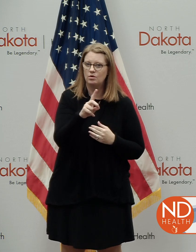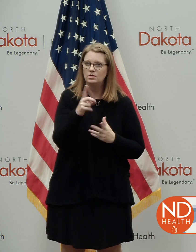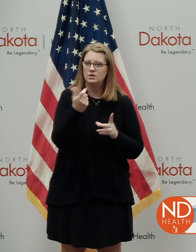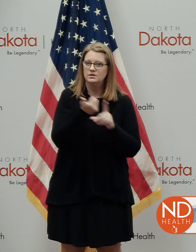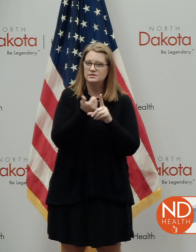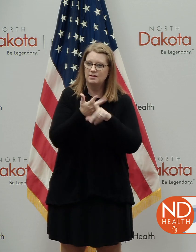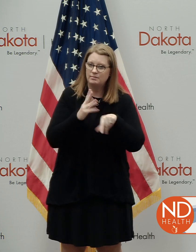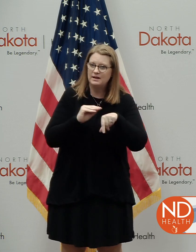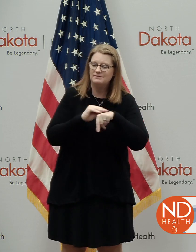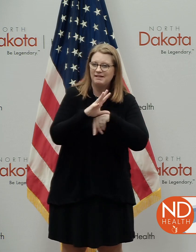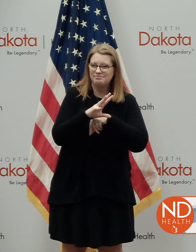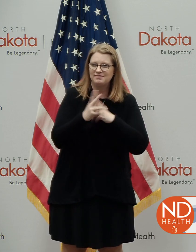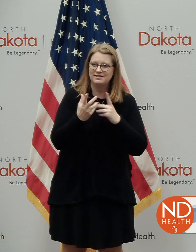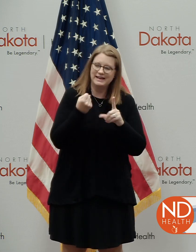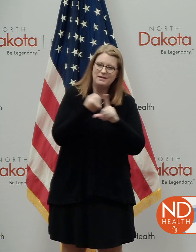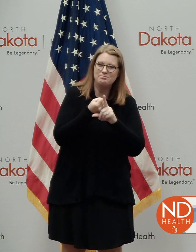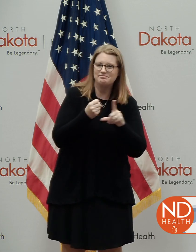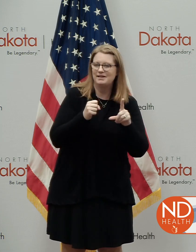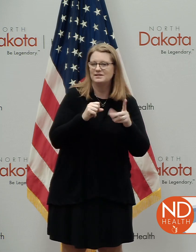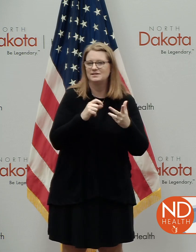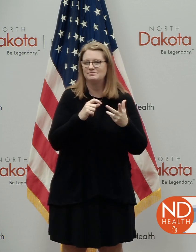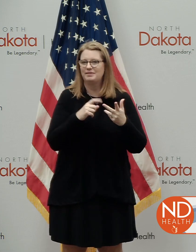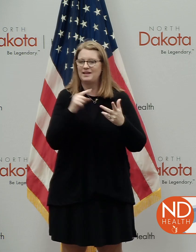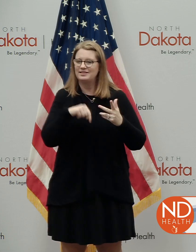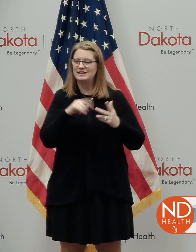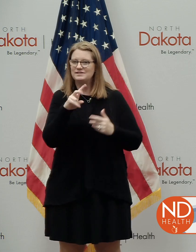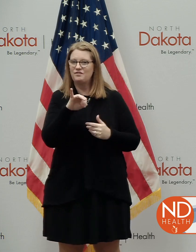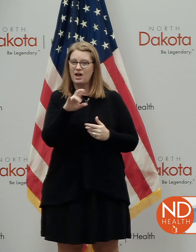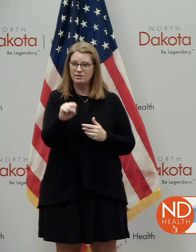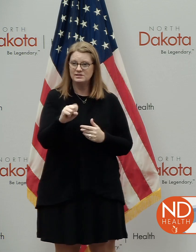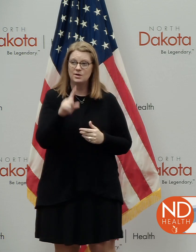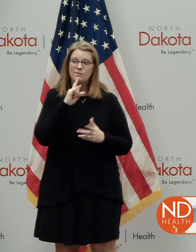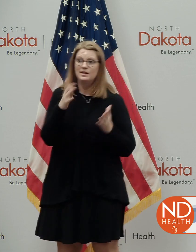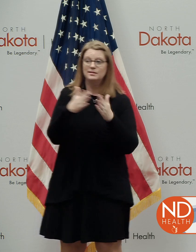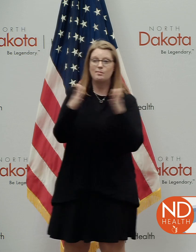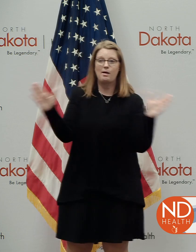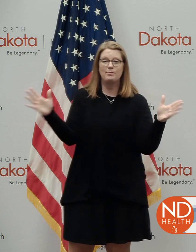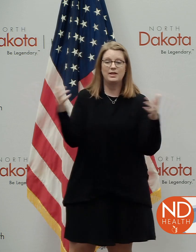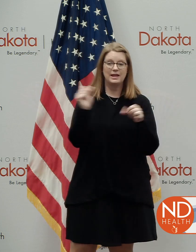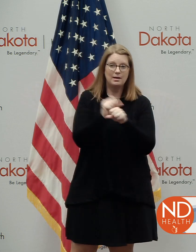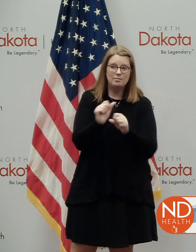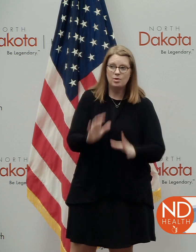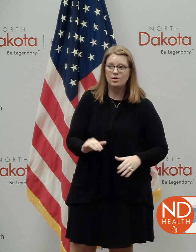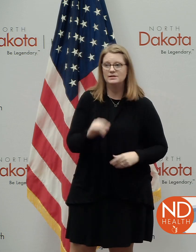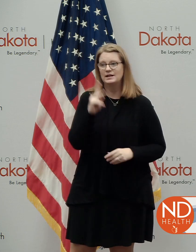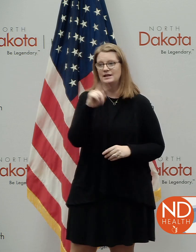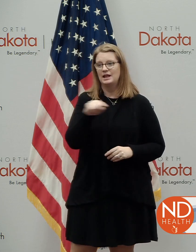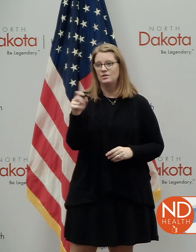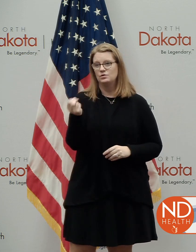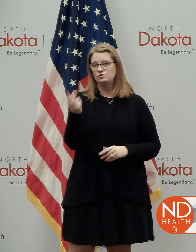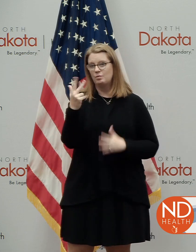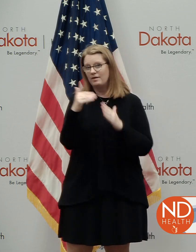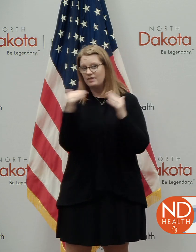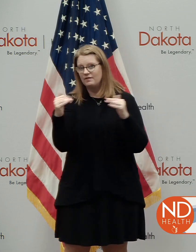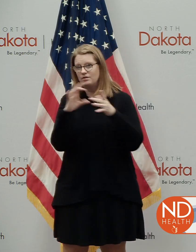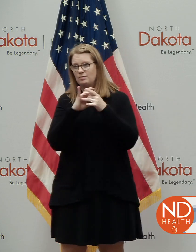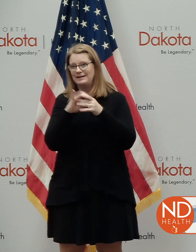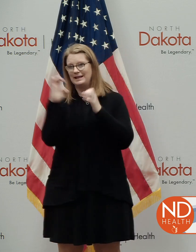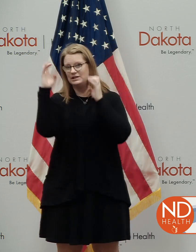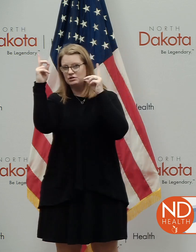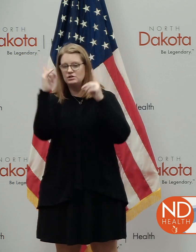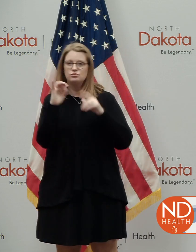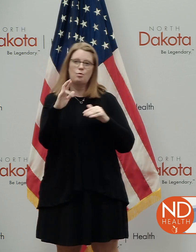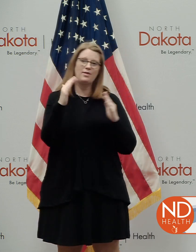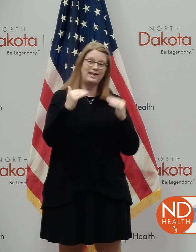this virus. Shout out and appreciation to the public employees, whether it's at the K through 12 level in education or higher